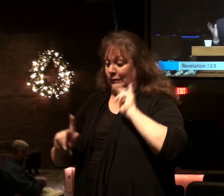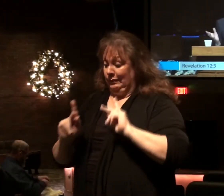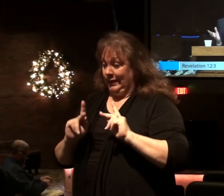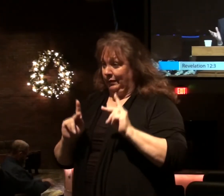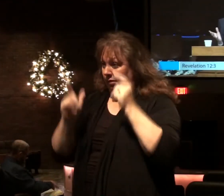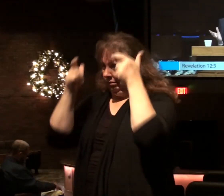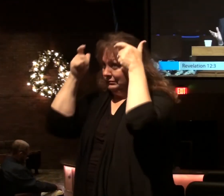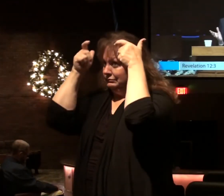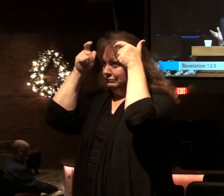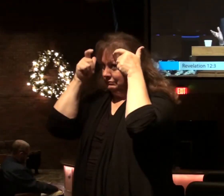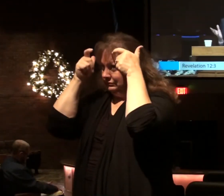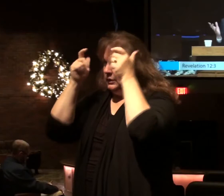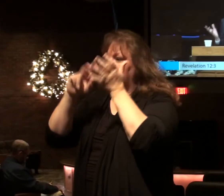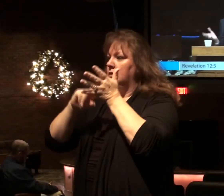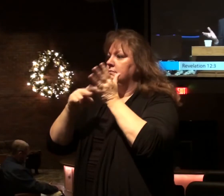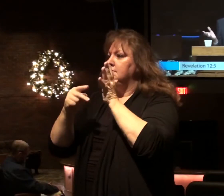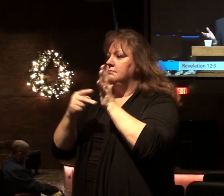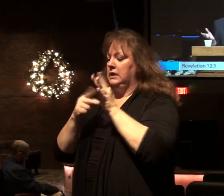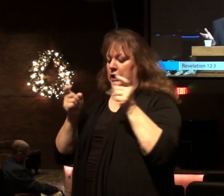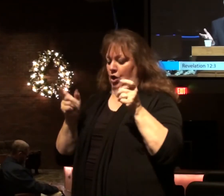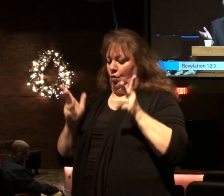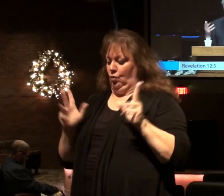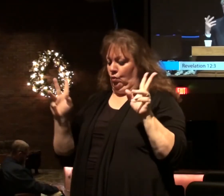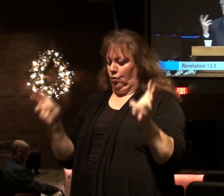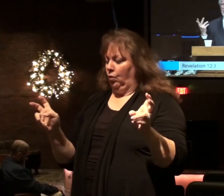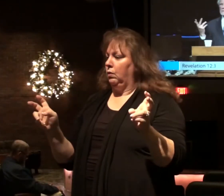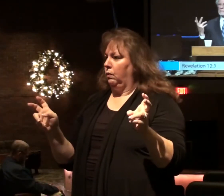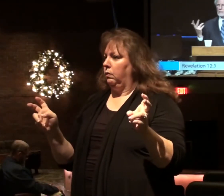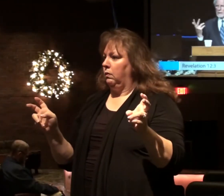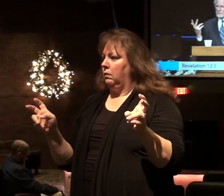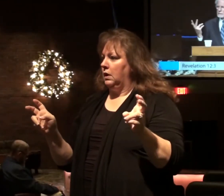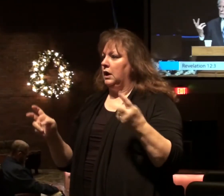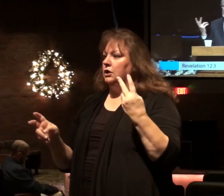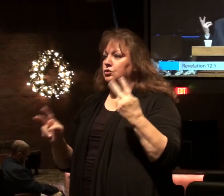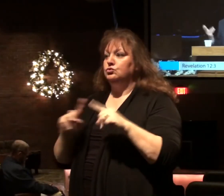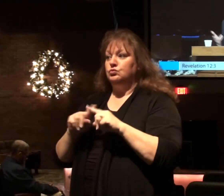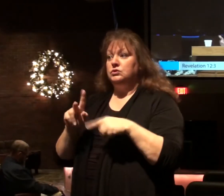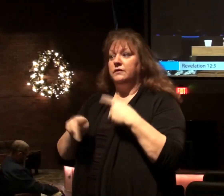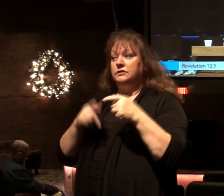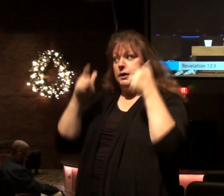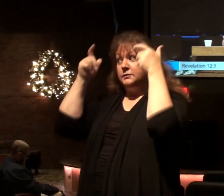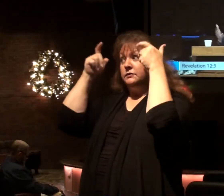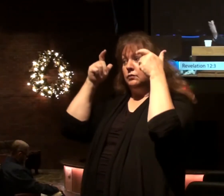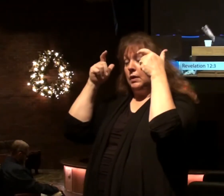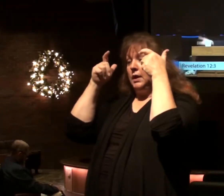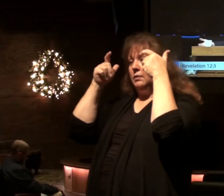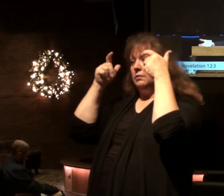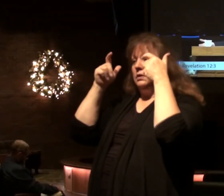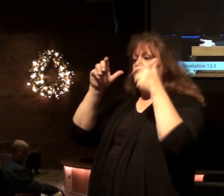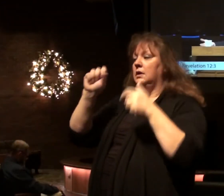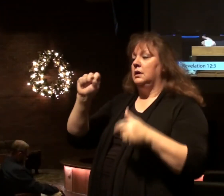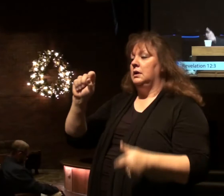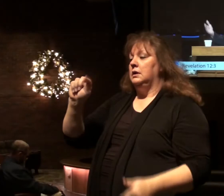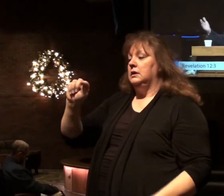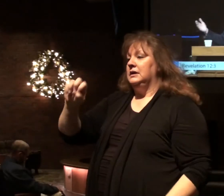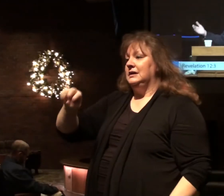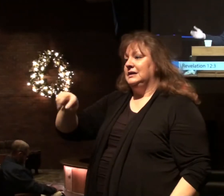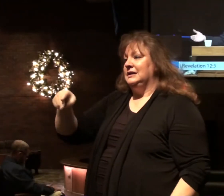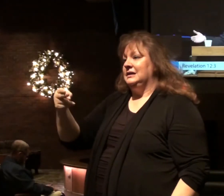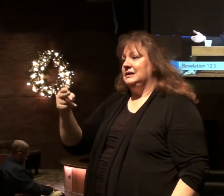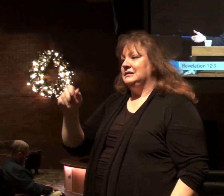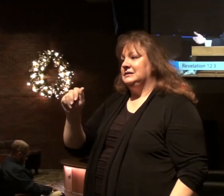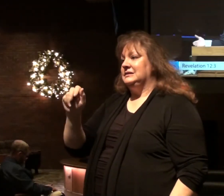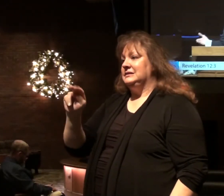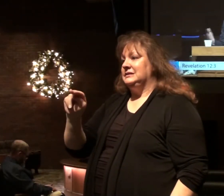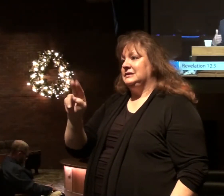The diadem is the crown of a ruler. There's 2 kinds of crowns, remember, in Greek. A Stephanos is the